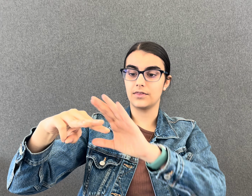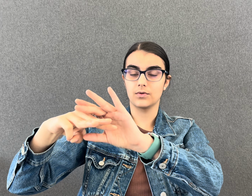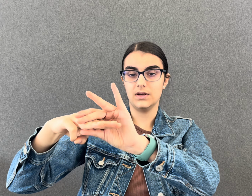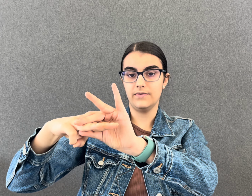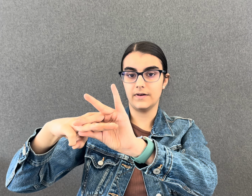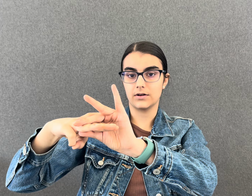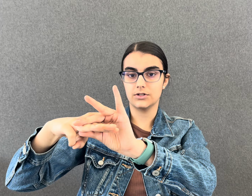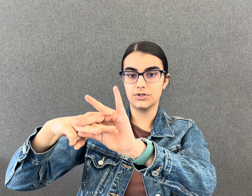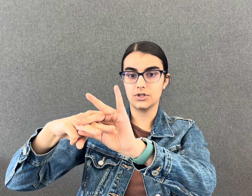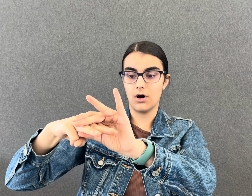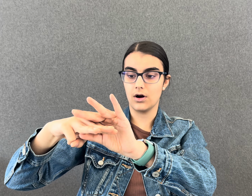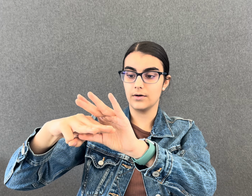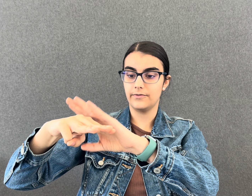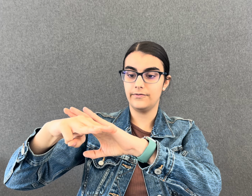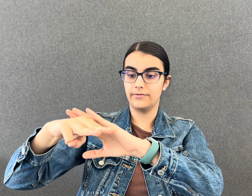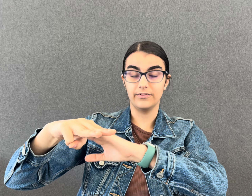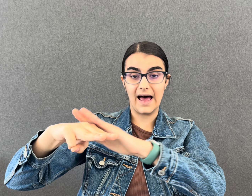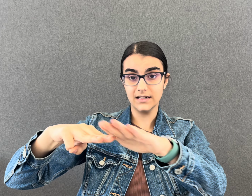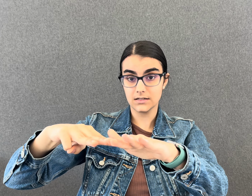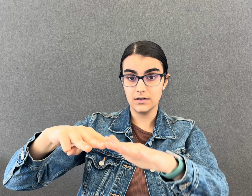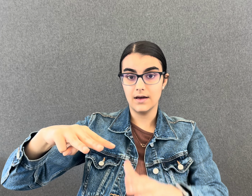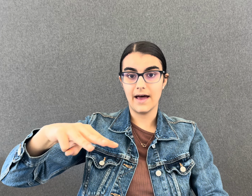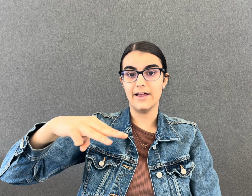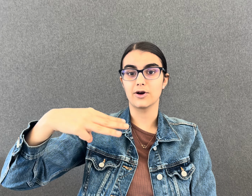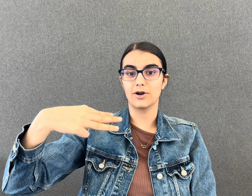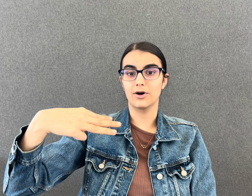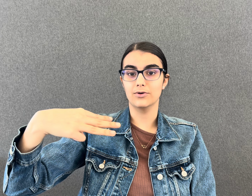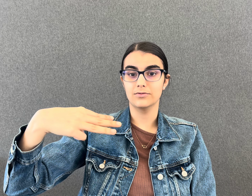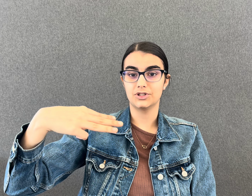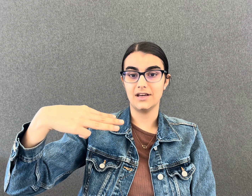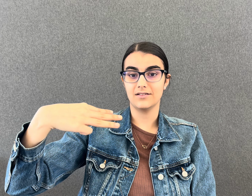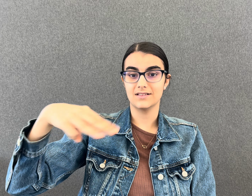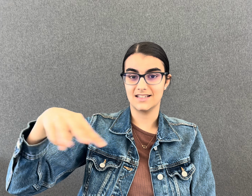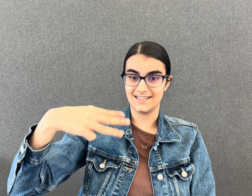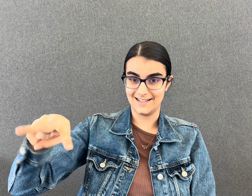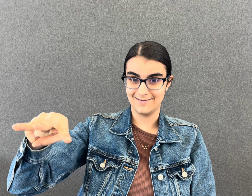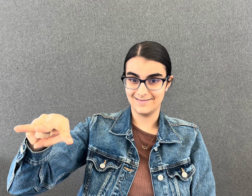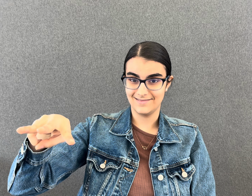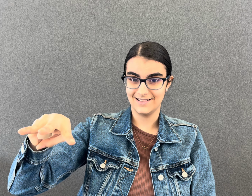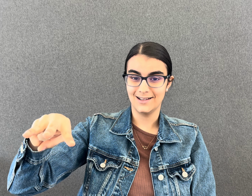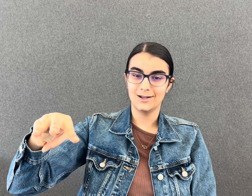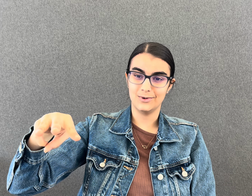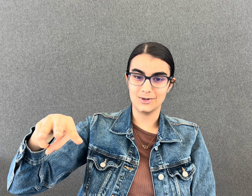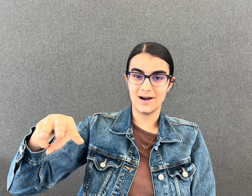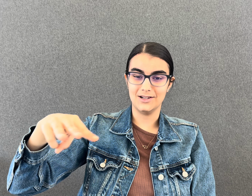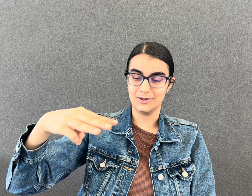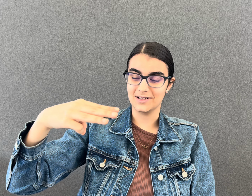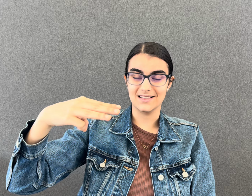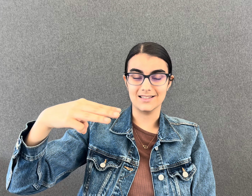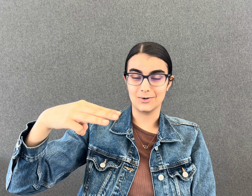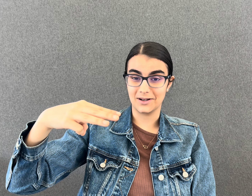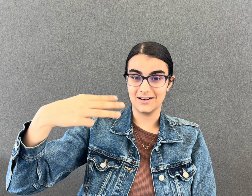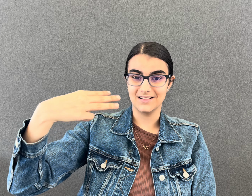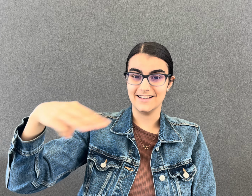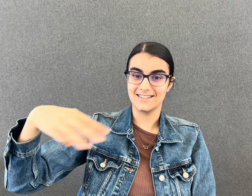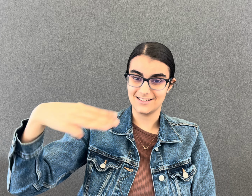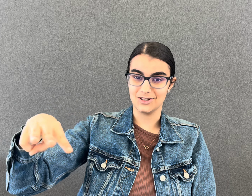3 fingers are flat, and you're gonna go shake 16. Reason why I do it, because it's quicker, it's just a